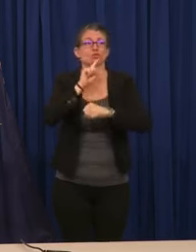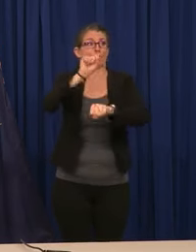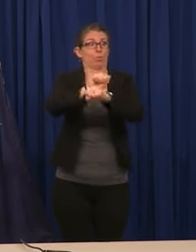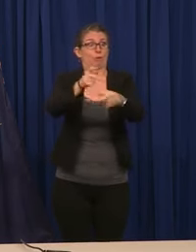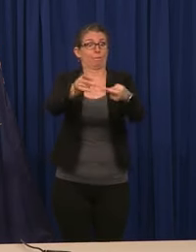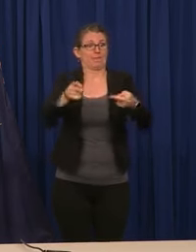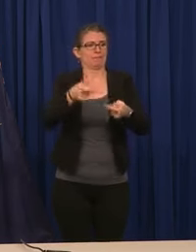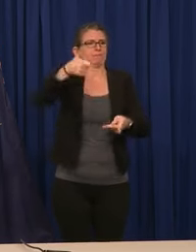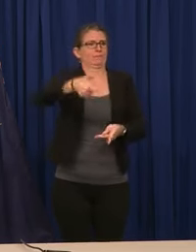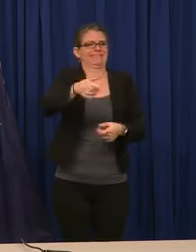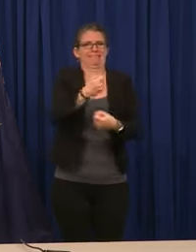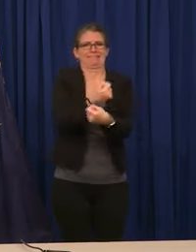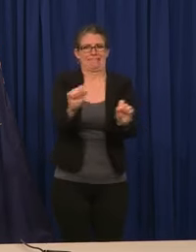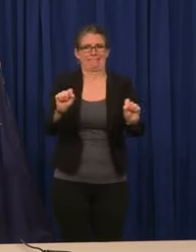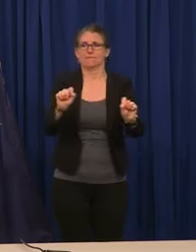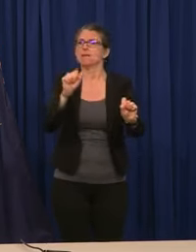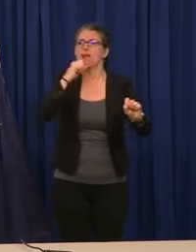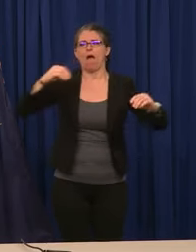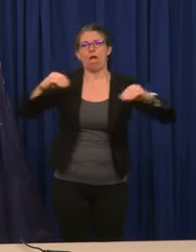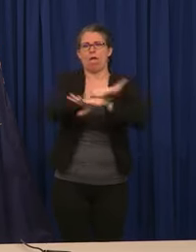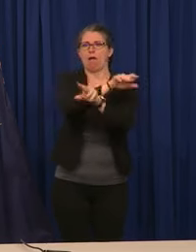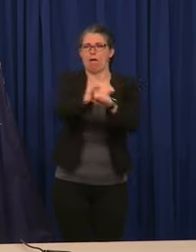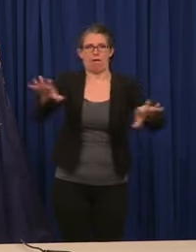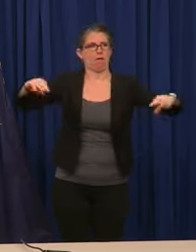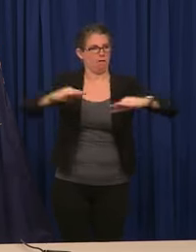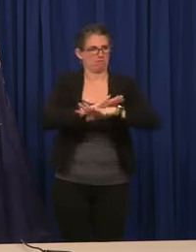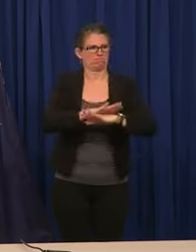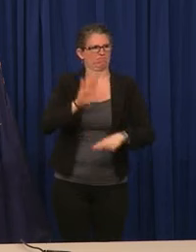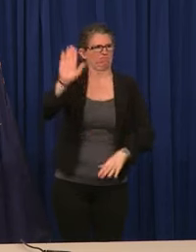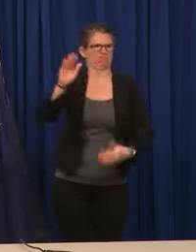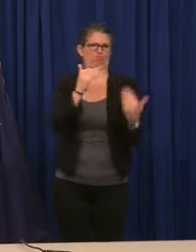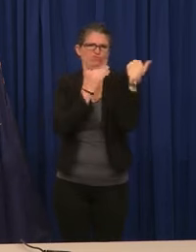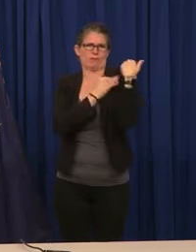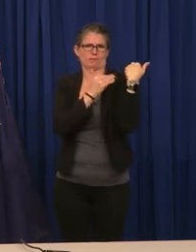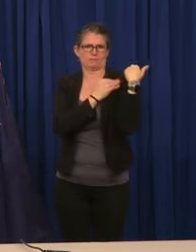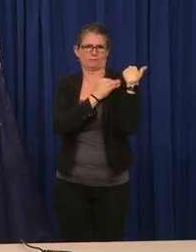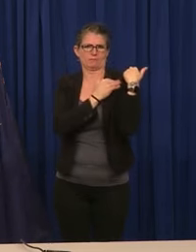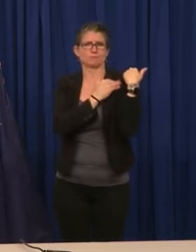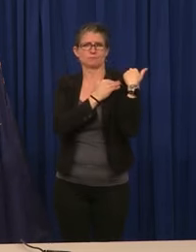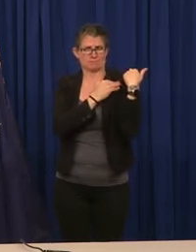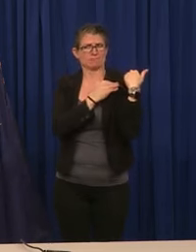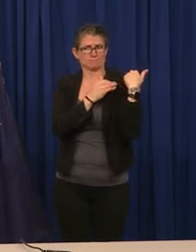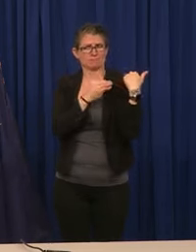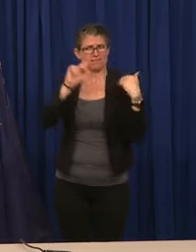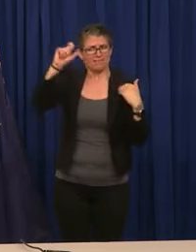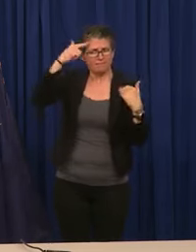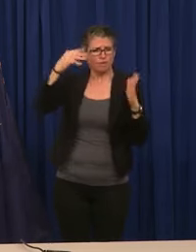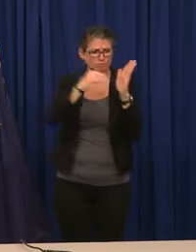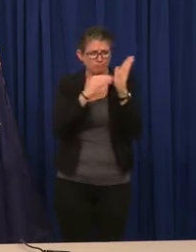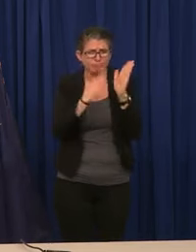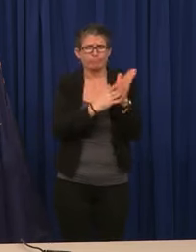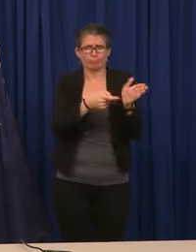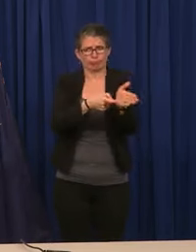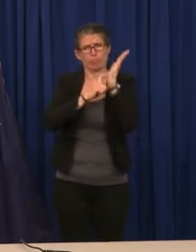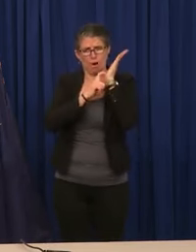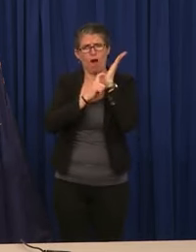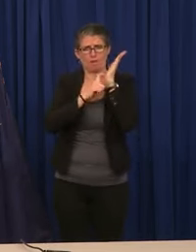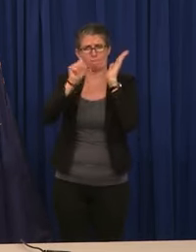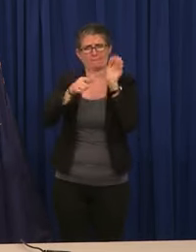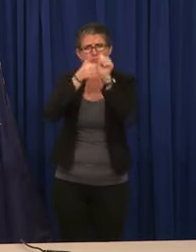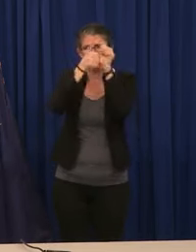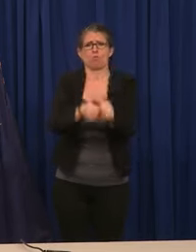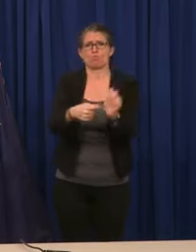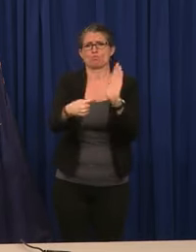in Maine should be doing. It's what my team and I at Maine CDC are doing for our staff, et cetera. Now, with respect to other